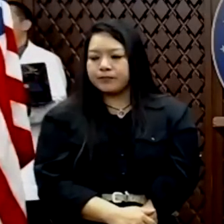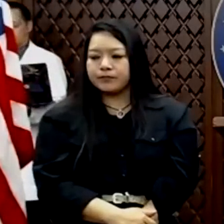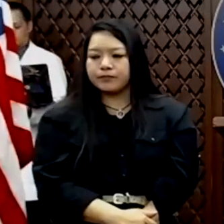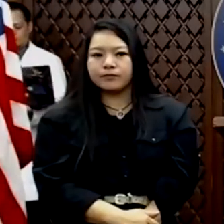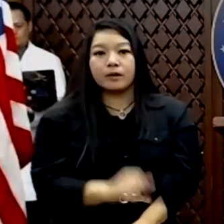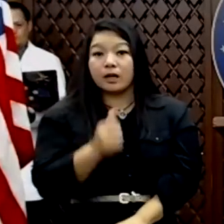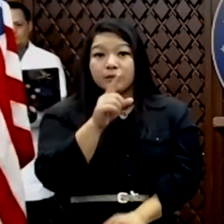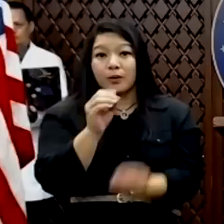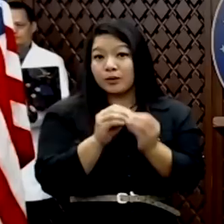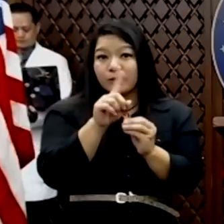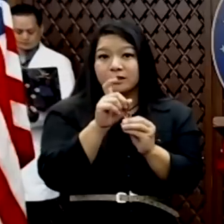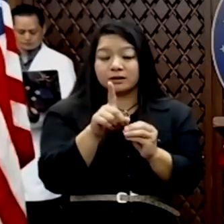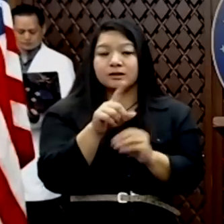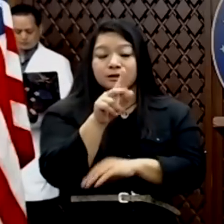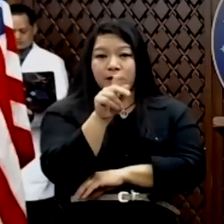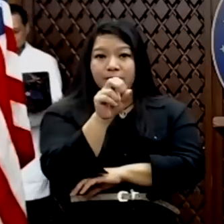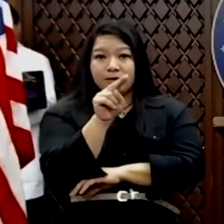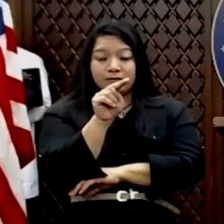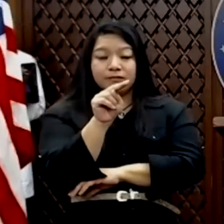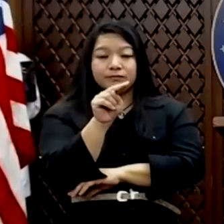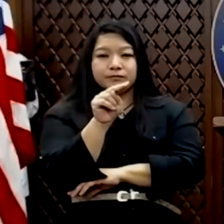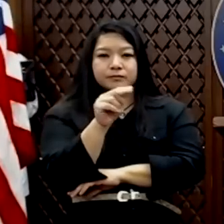No more questions, Kevin? Yeah,